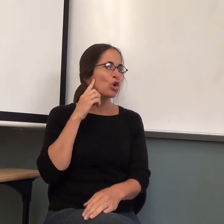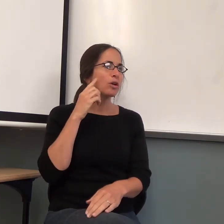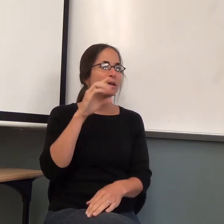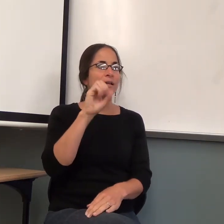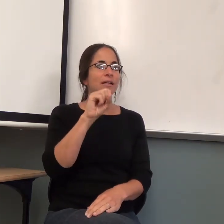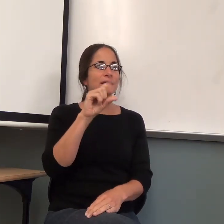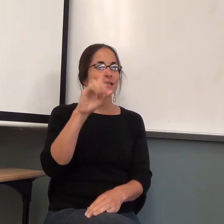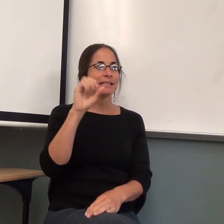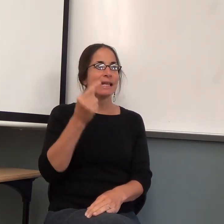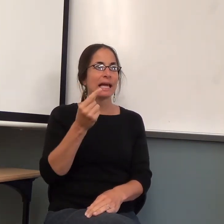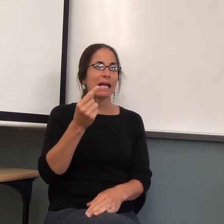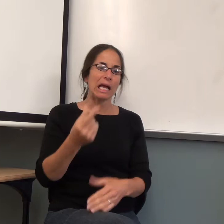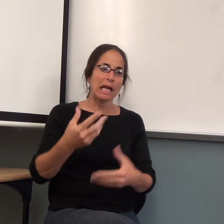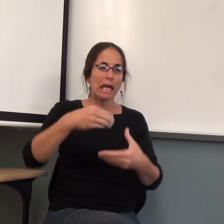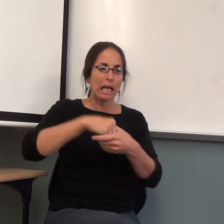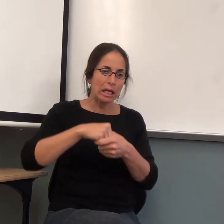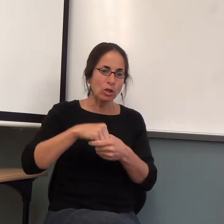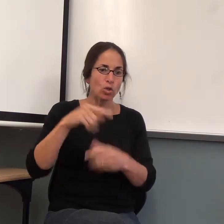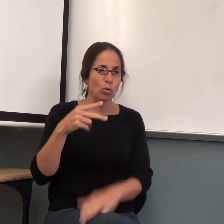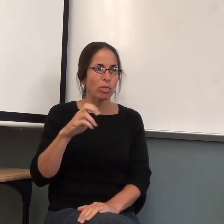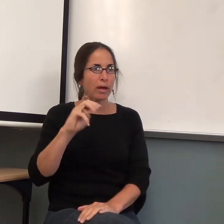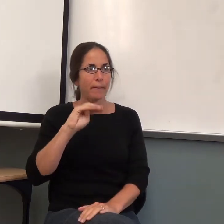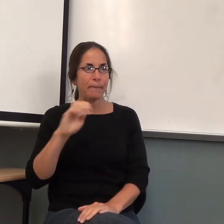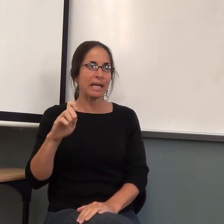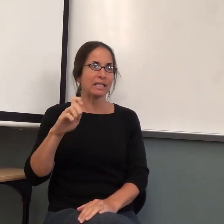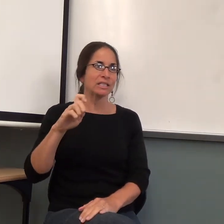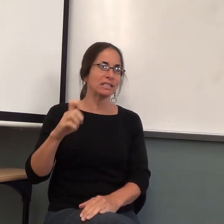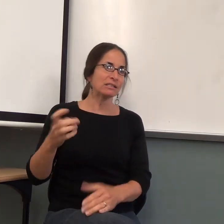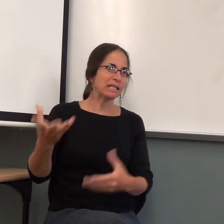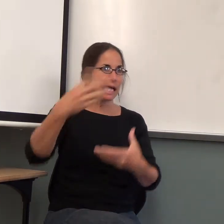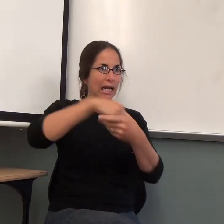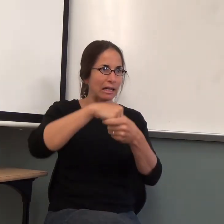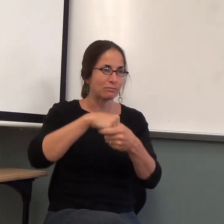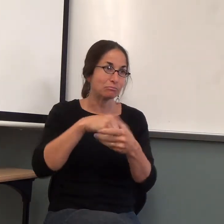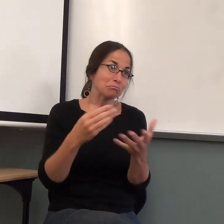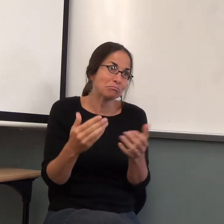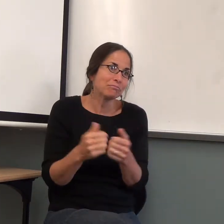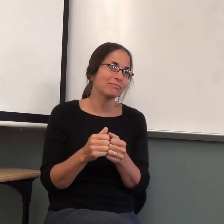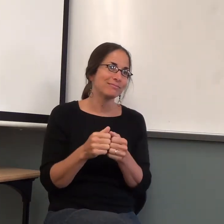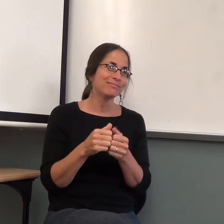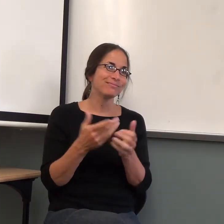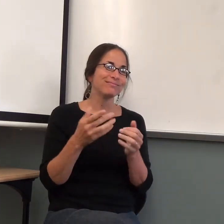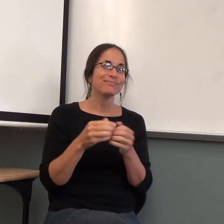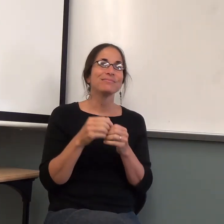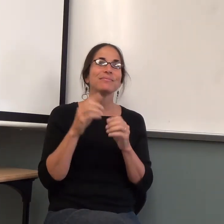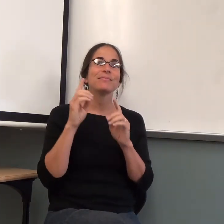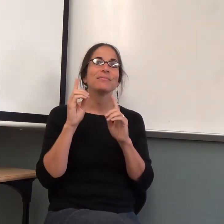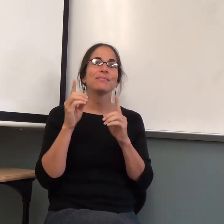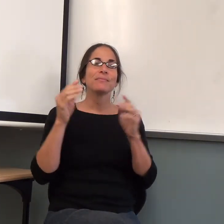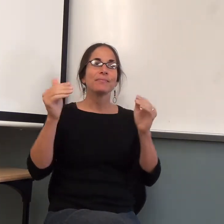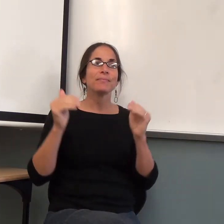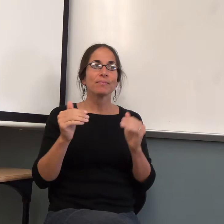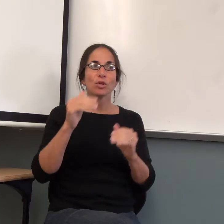mix? Yeah. Okay. How about create? Create. Again, we want to raise our hands, please. Thank you,